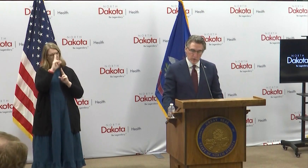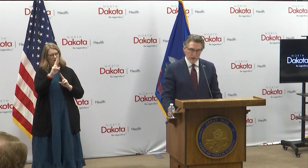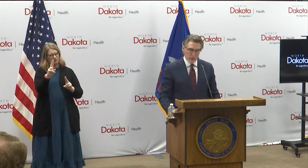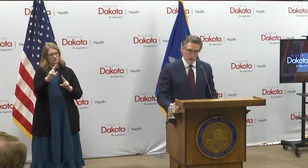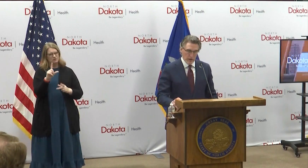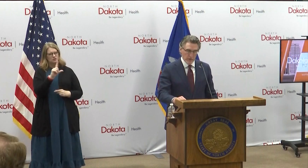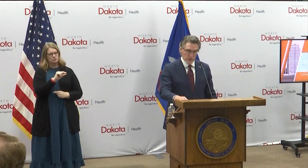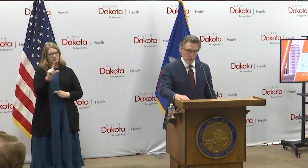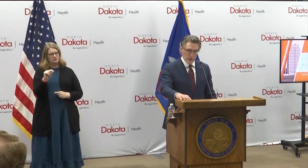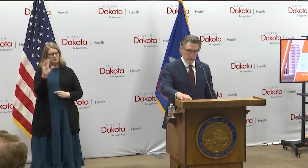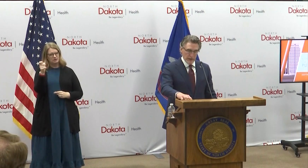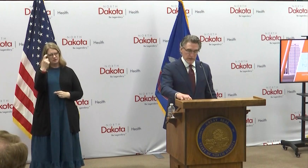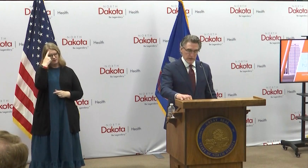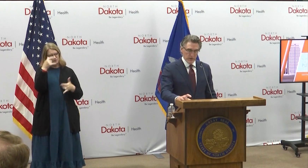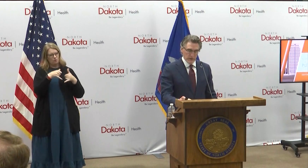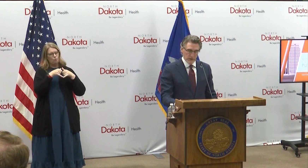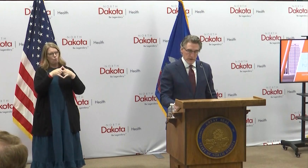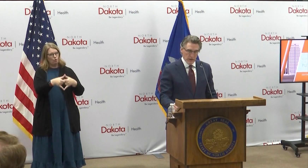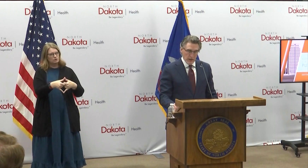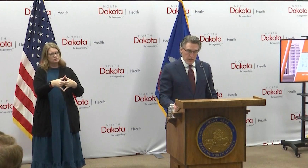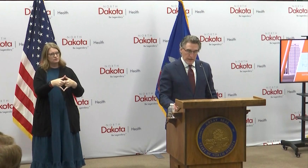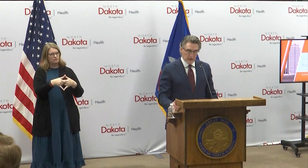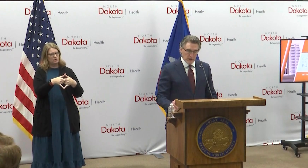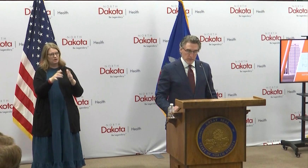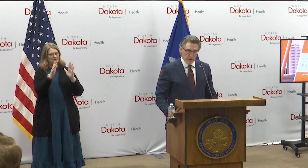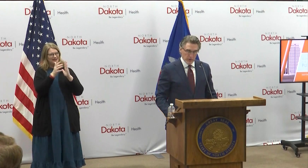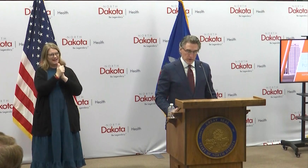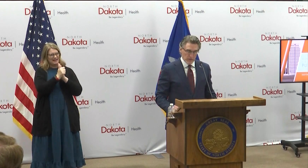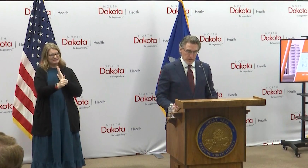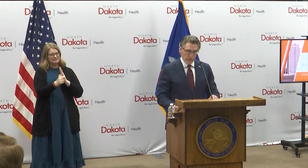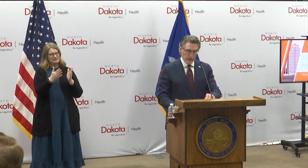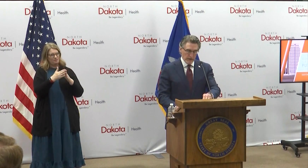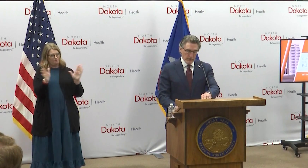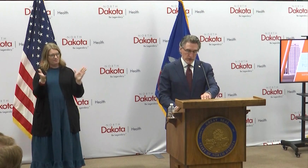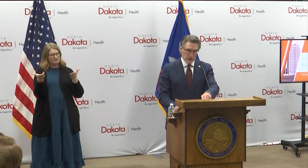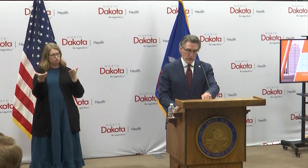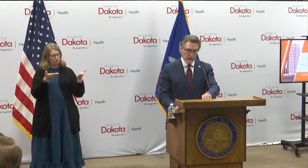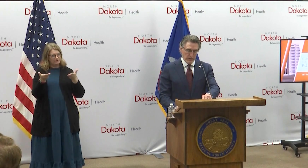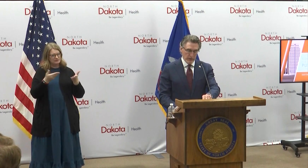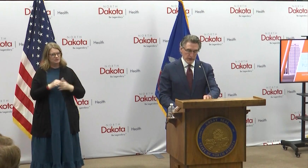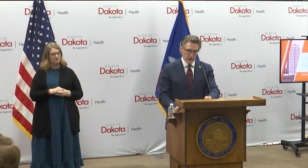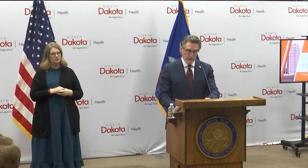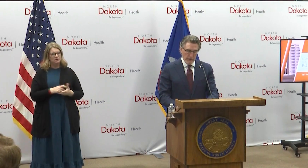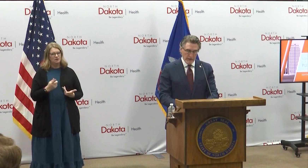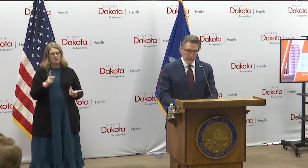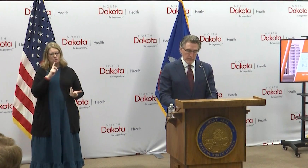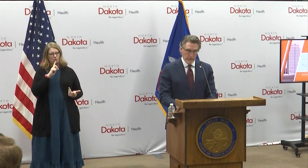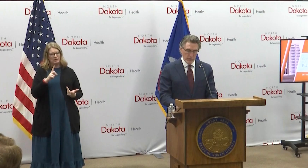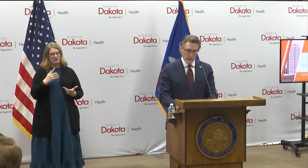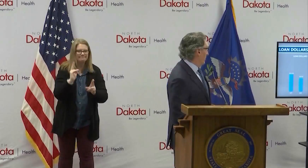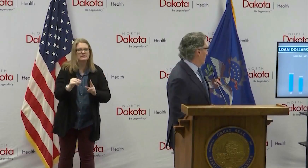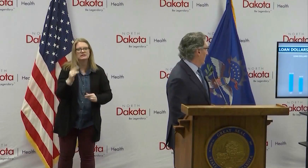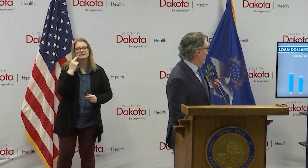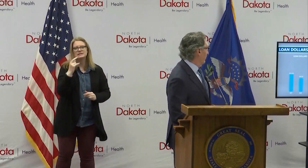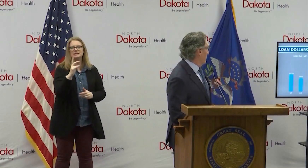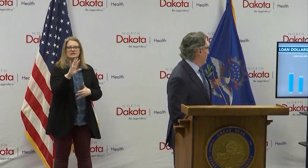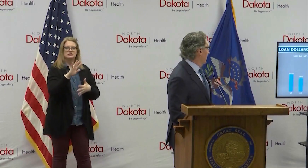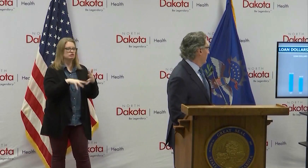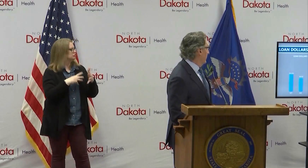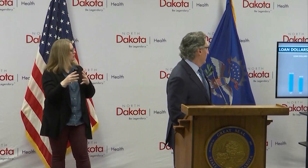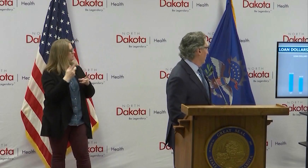The school's communication coordinator, Lila Bakken, says having an interpreter at Governor Burgum's briefings is important, but other live events like